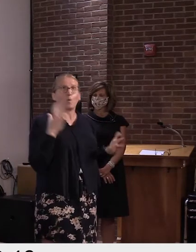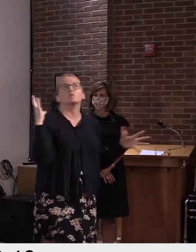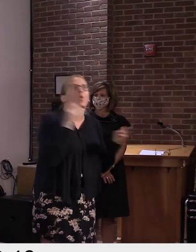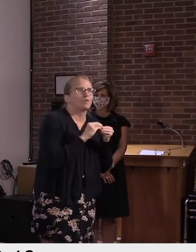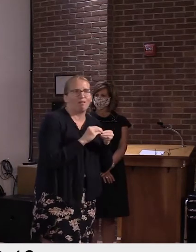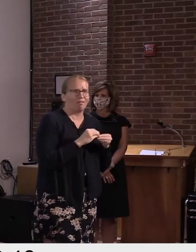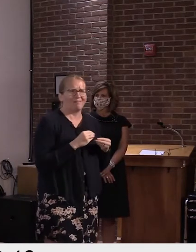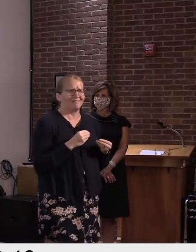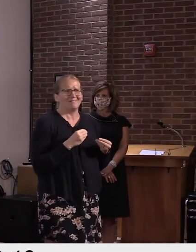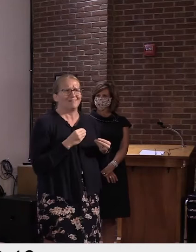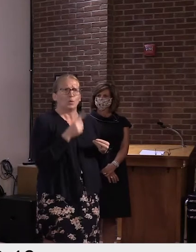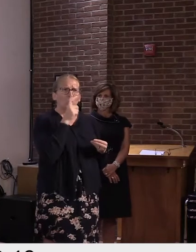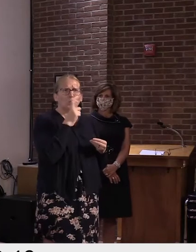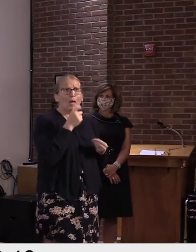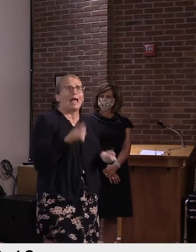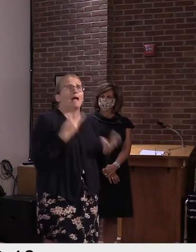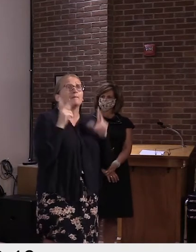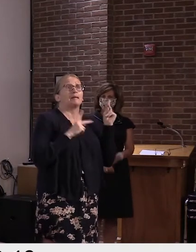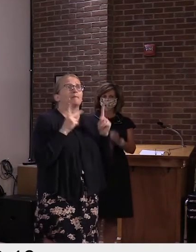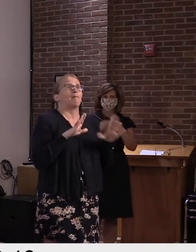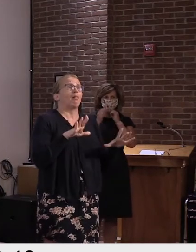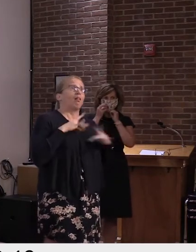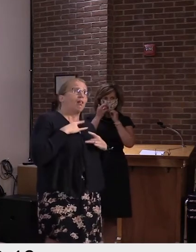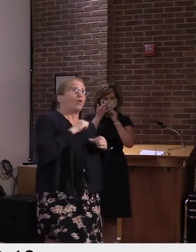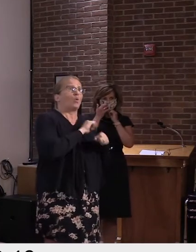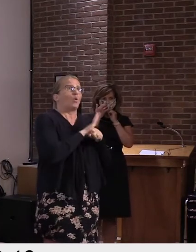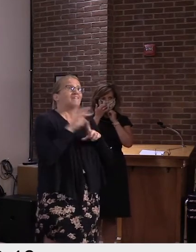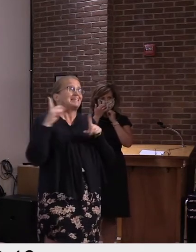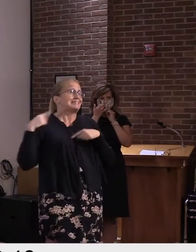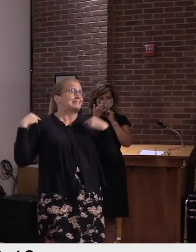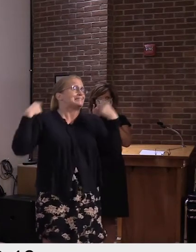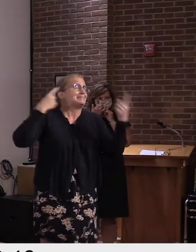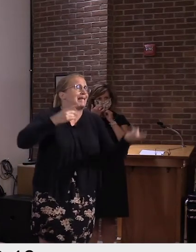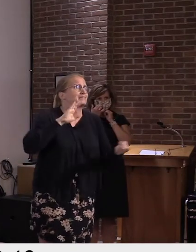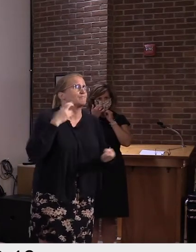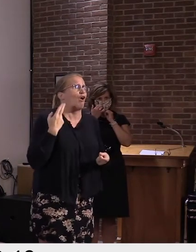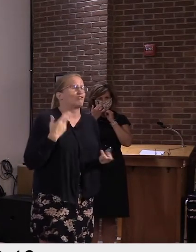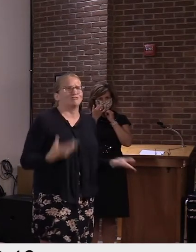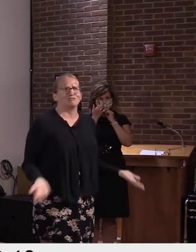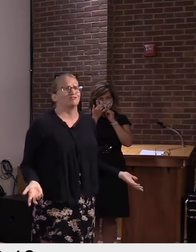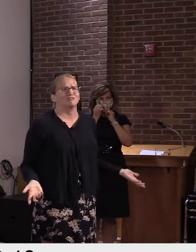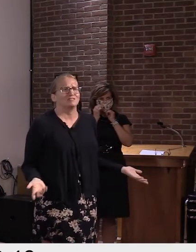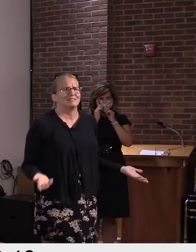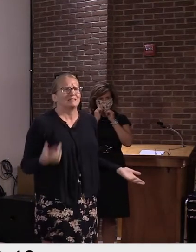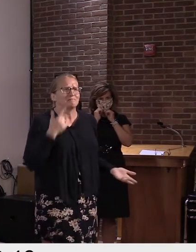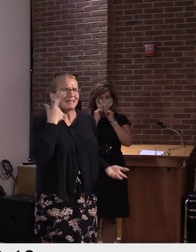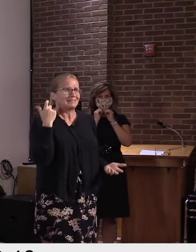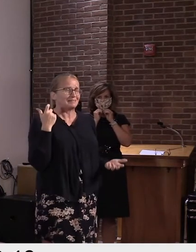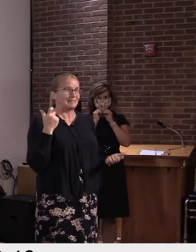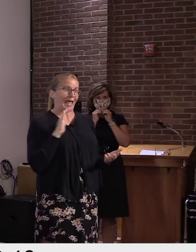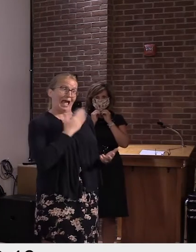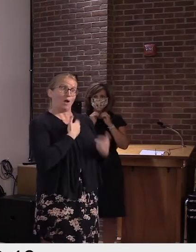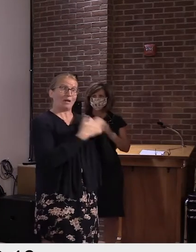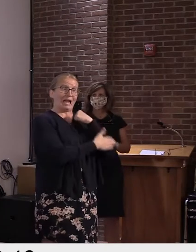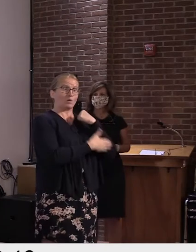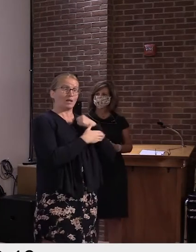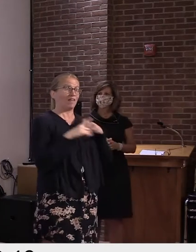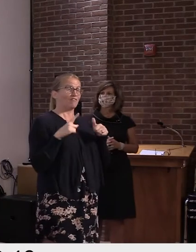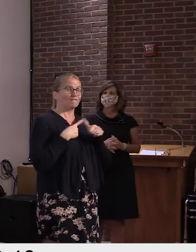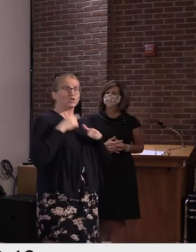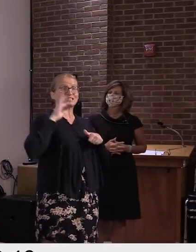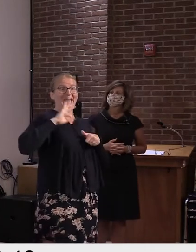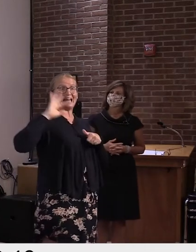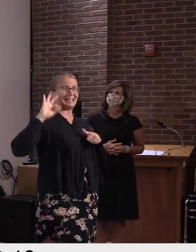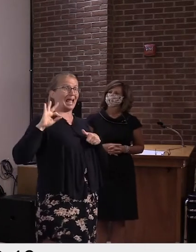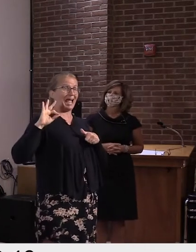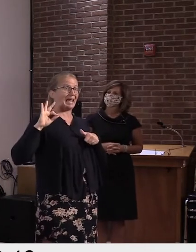Franklin County since the pandemic began, because you know the first 99 that had it have recovered, they're